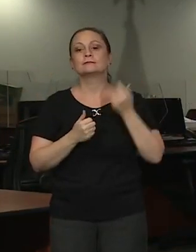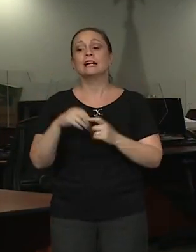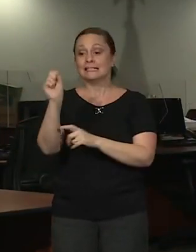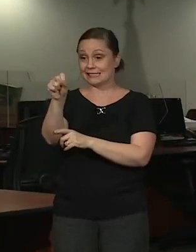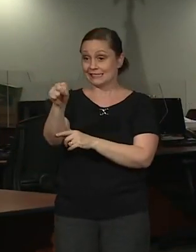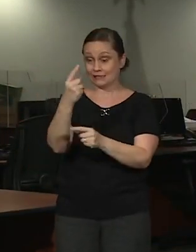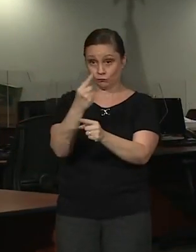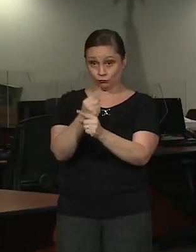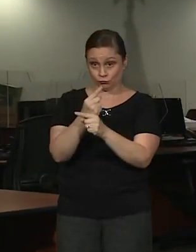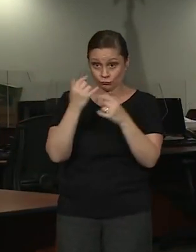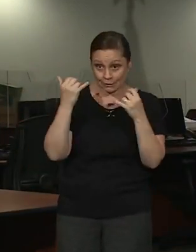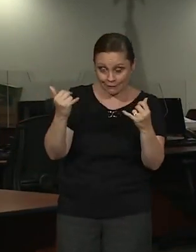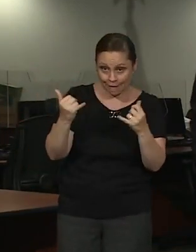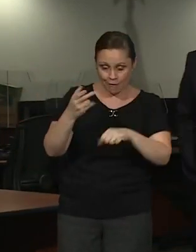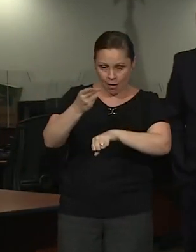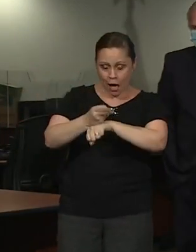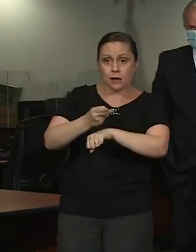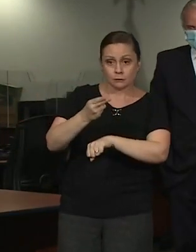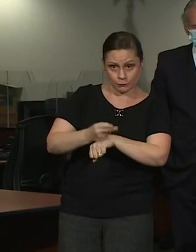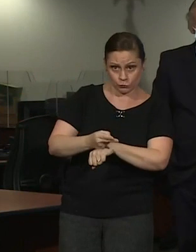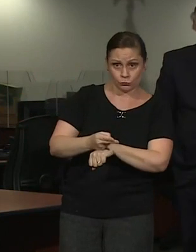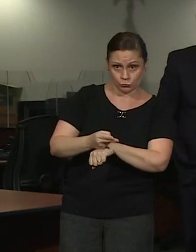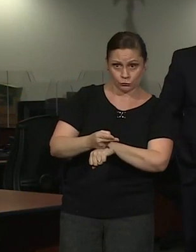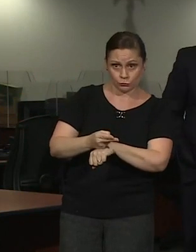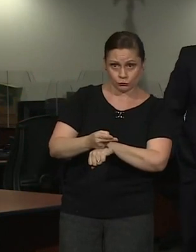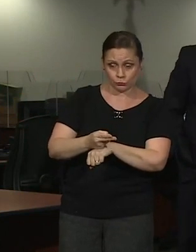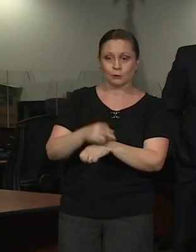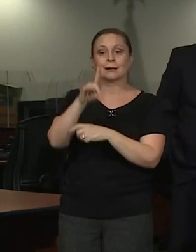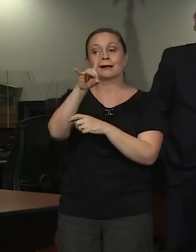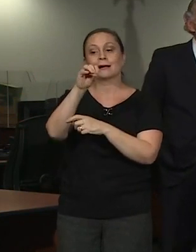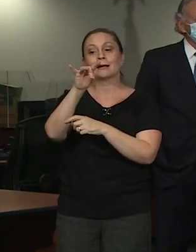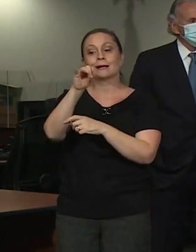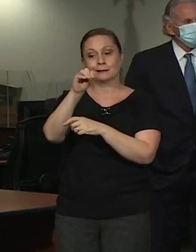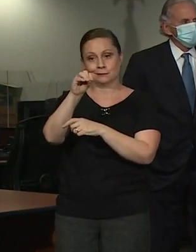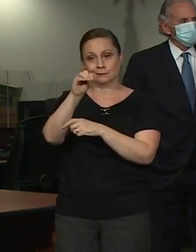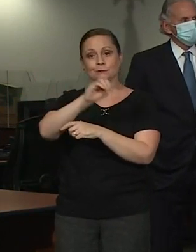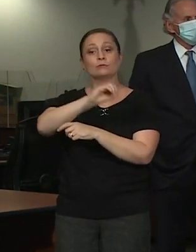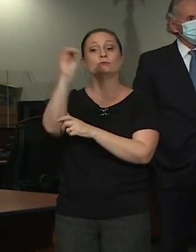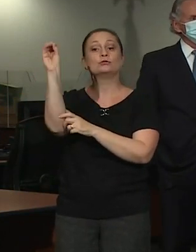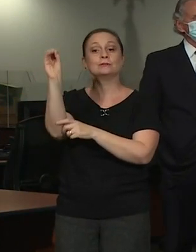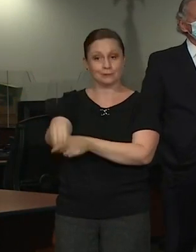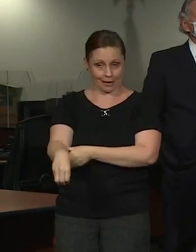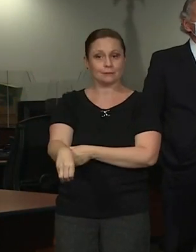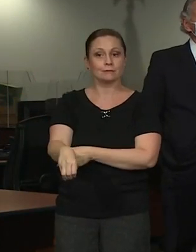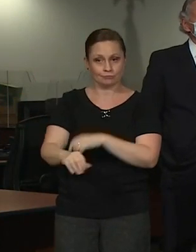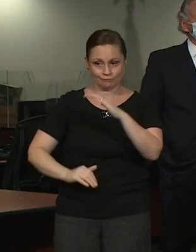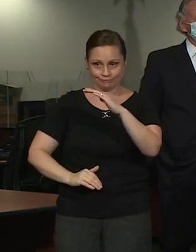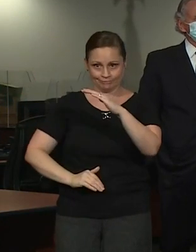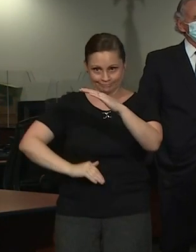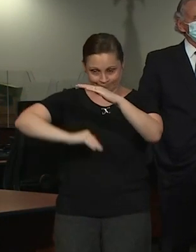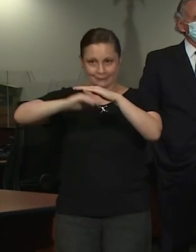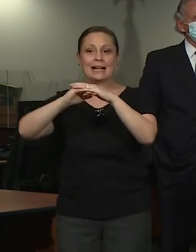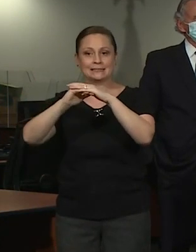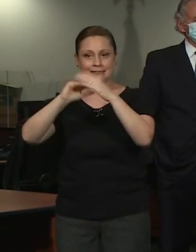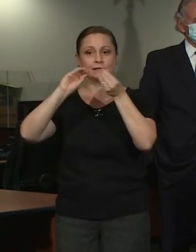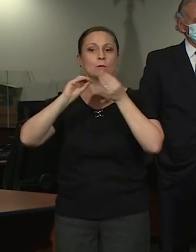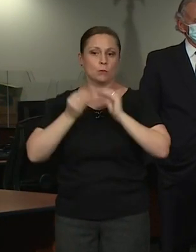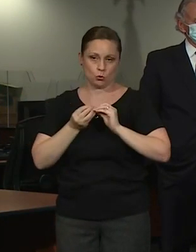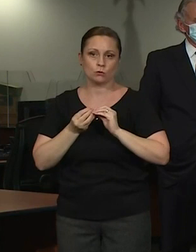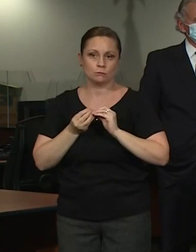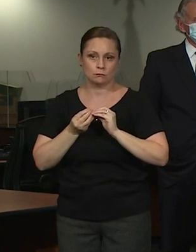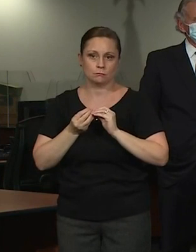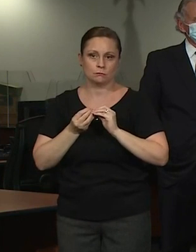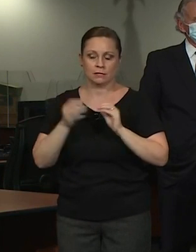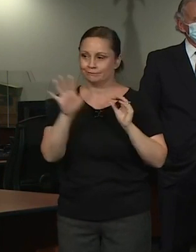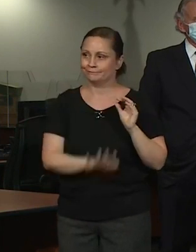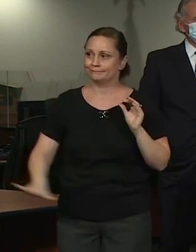Yes, right now, what the hospitals are looking at is an 80% capacity benchmark. And right now, statewide,